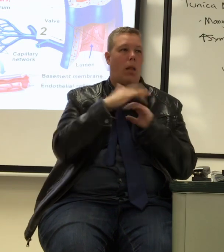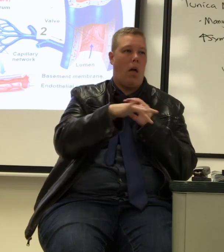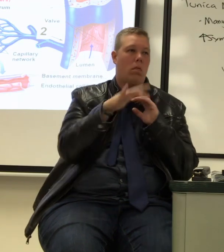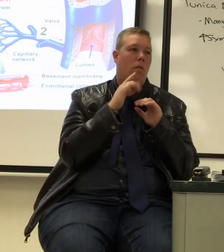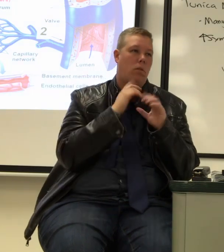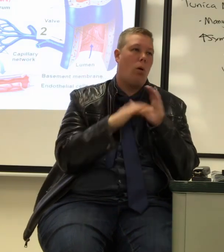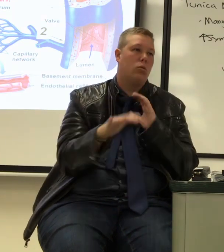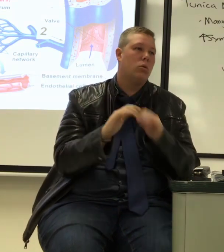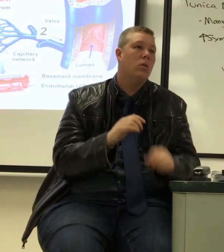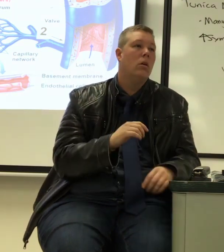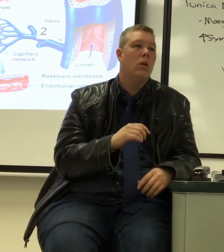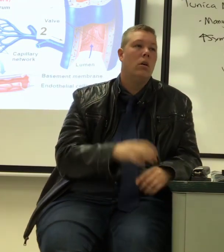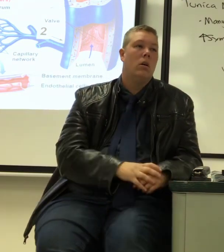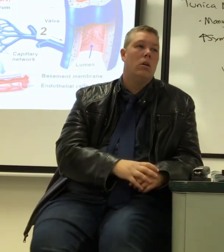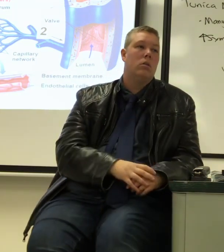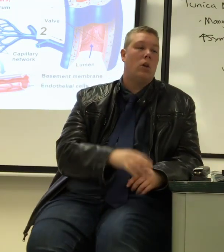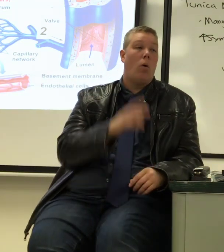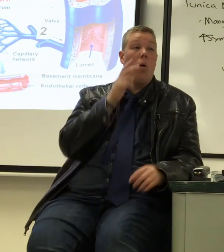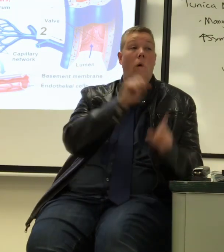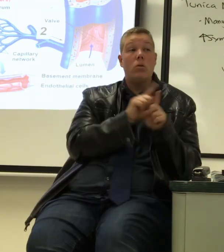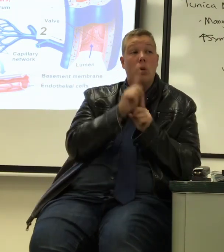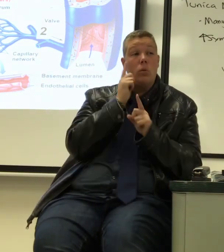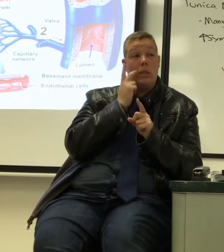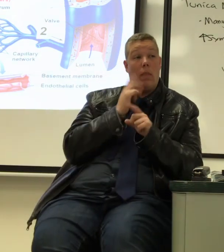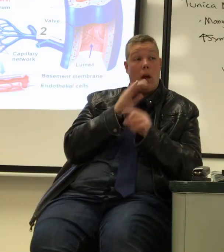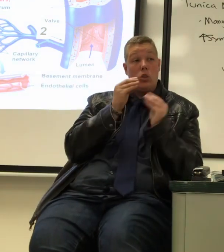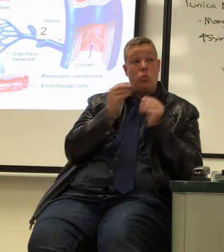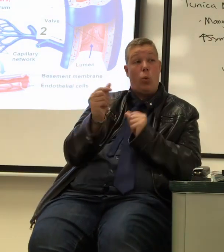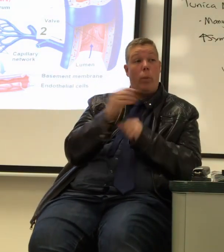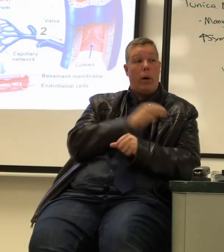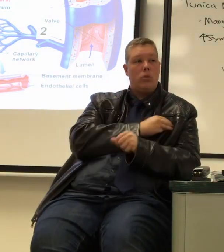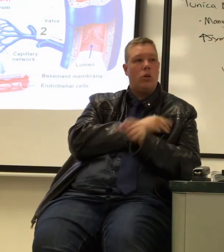smooth muscles are, you see varying amounts of elastic tissue